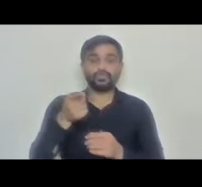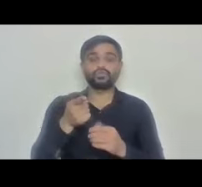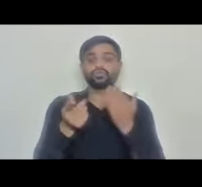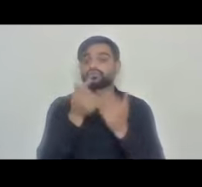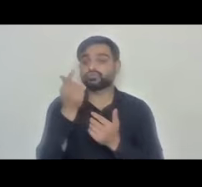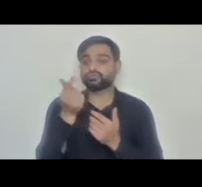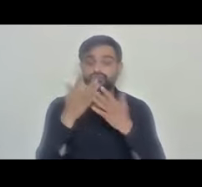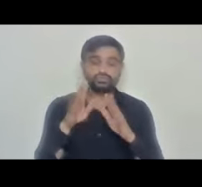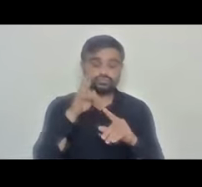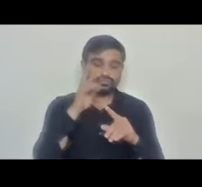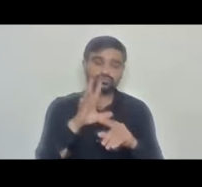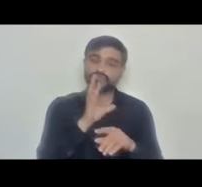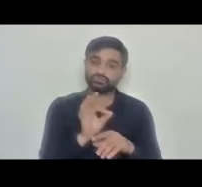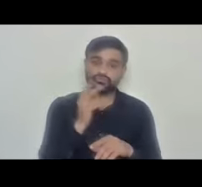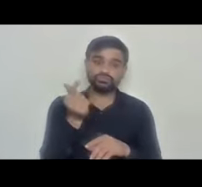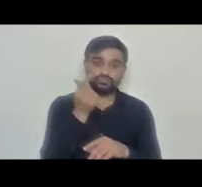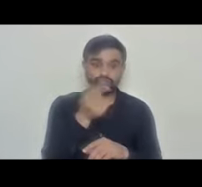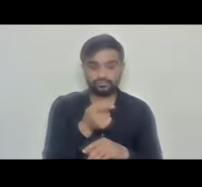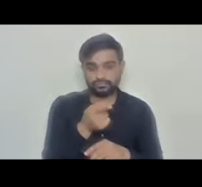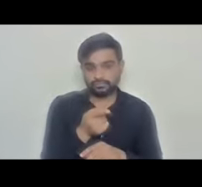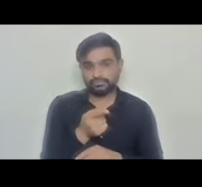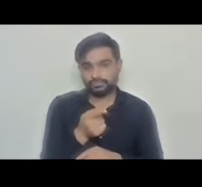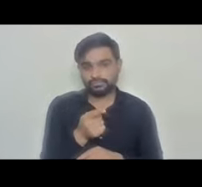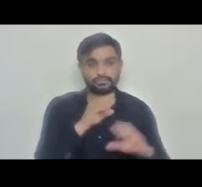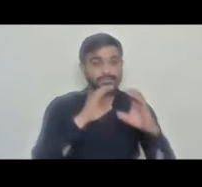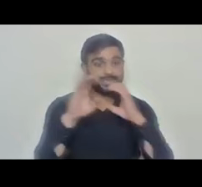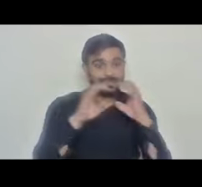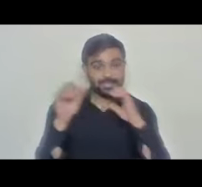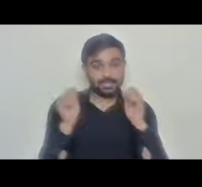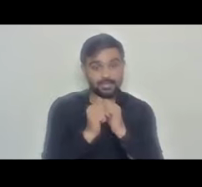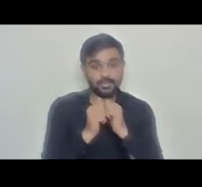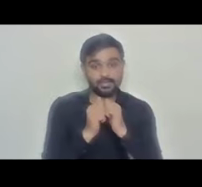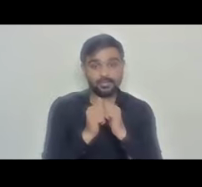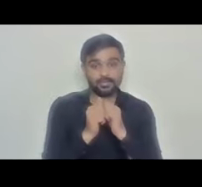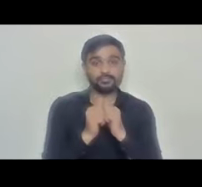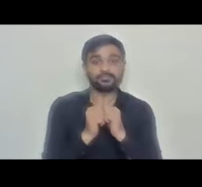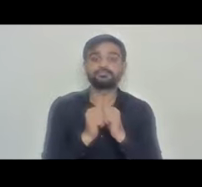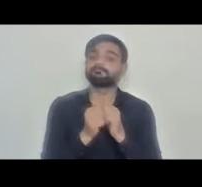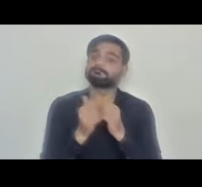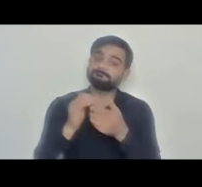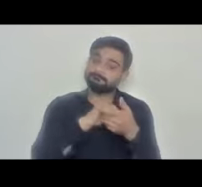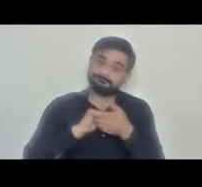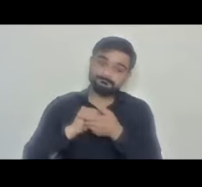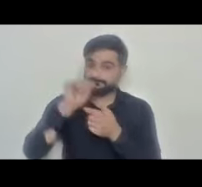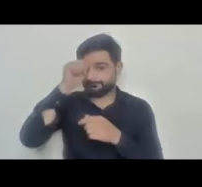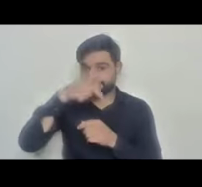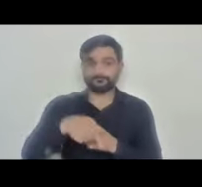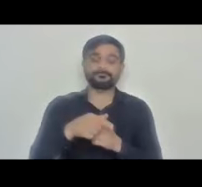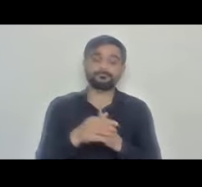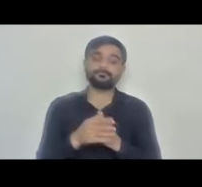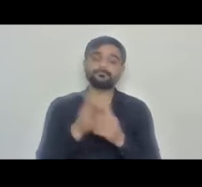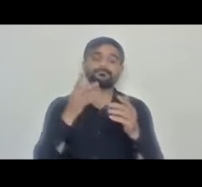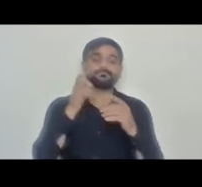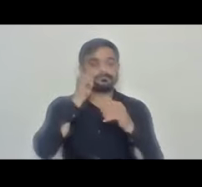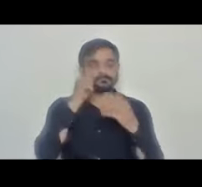then you would obviously use the uh, communications that are being engaged in India in the